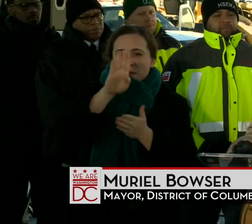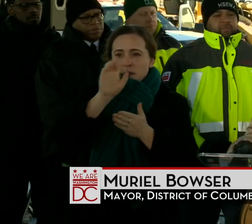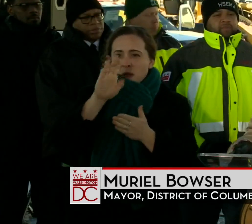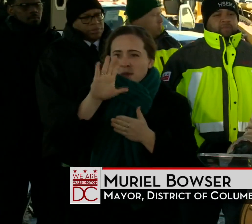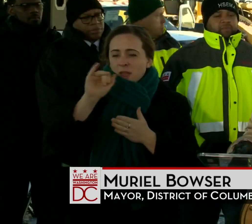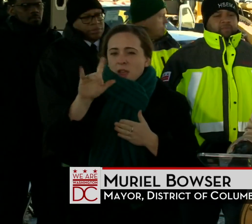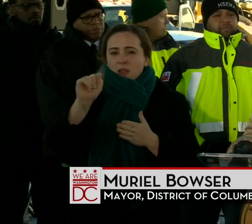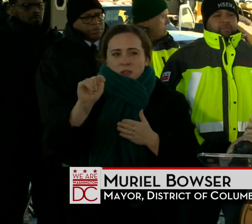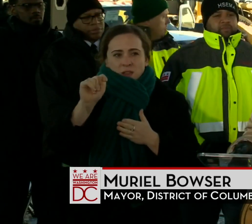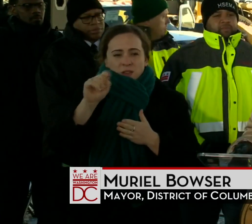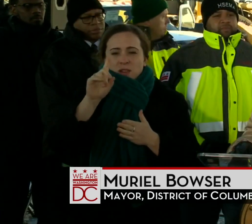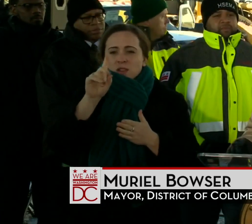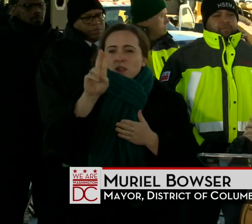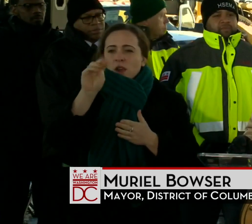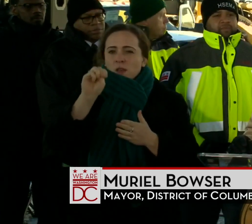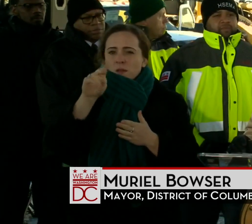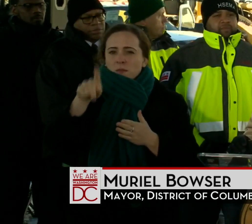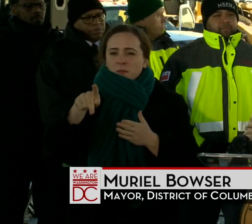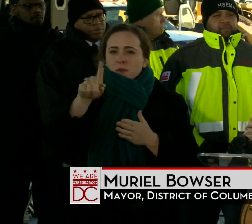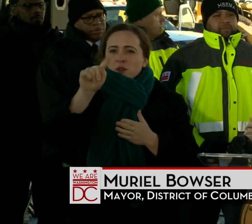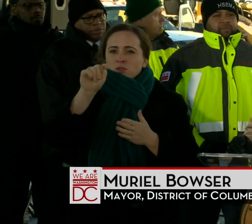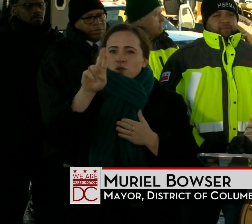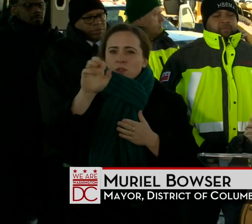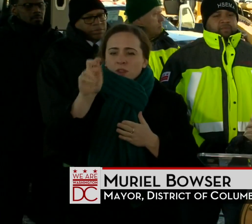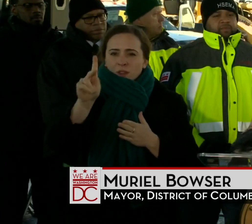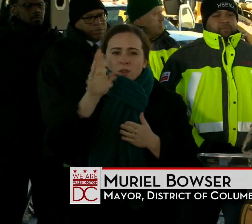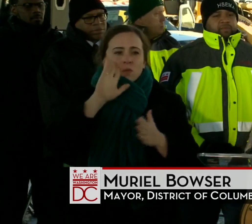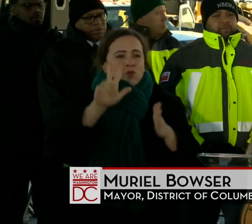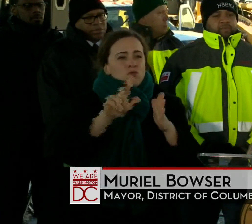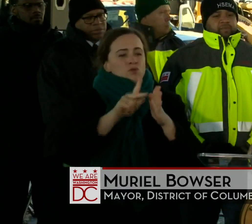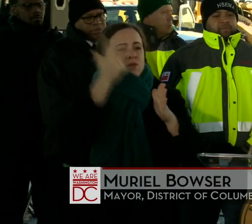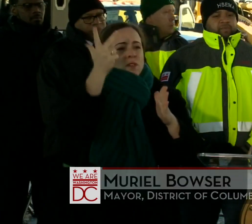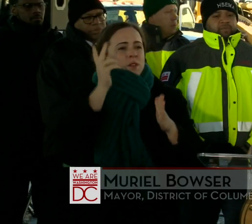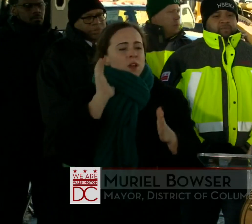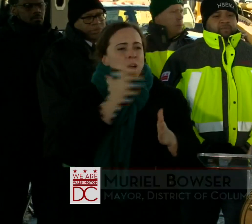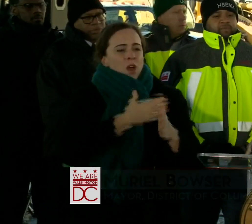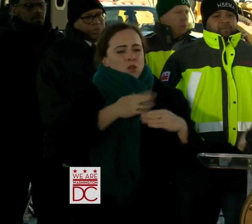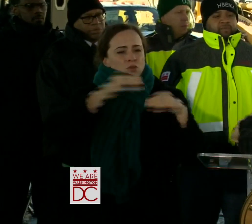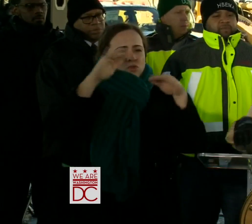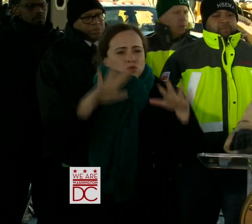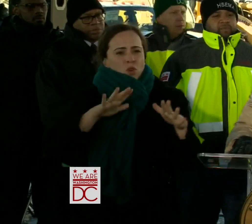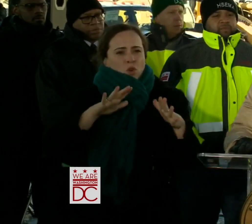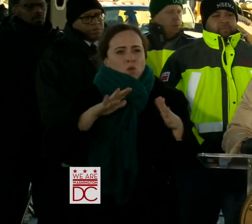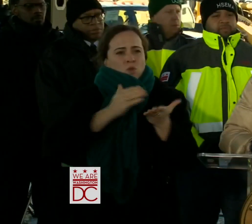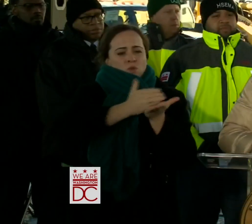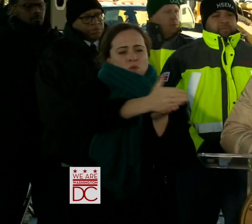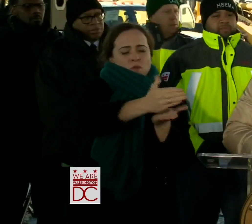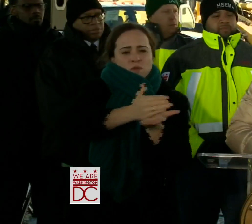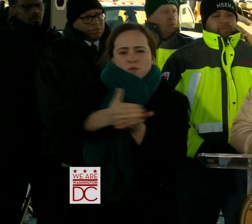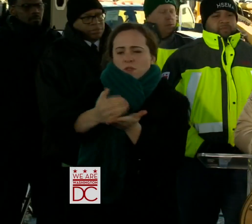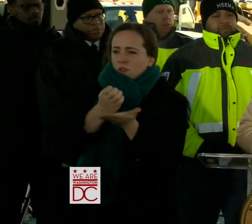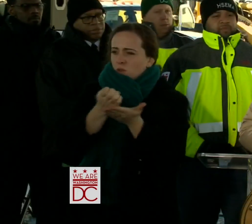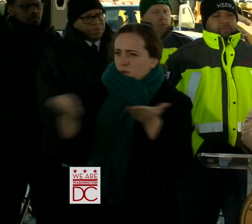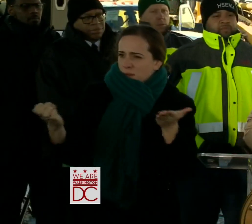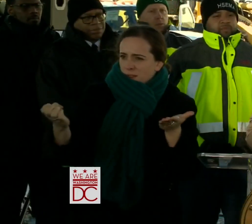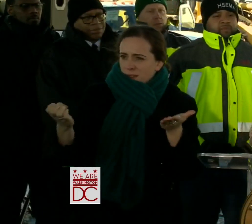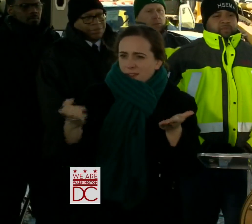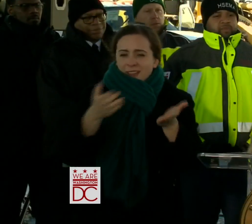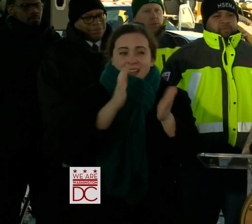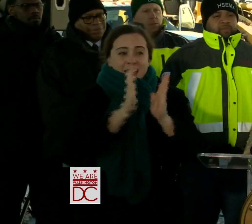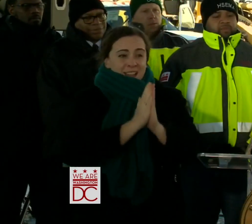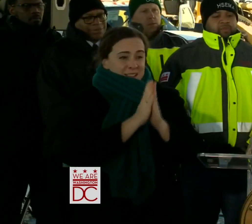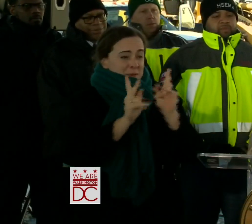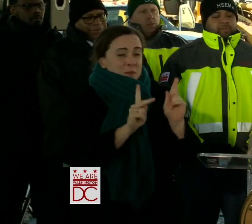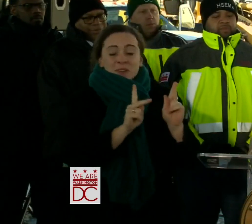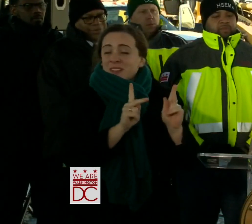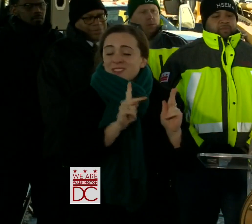bobcats, and dump trucks. This will more than triple our snow removal equipment. We're asking residents to stay